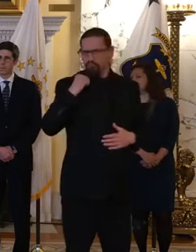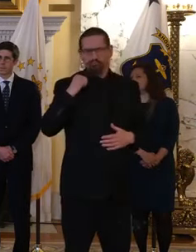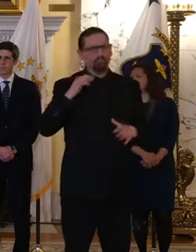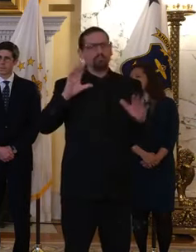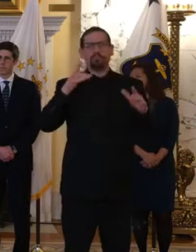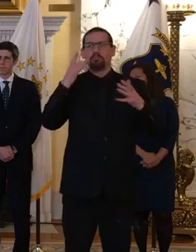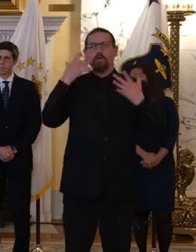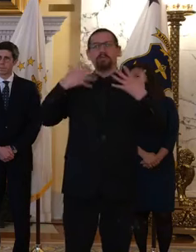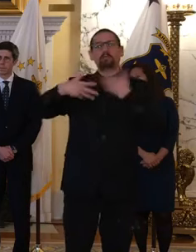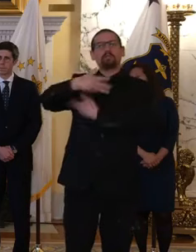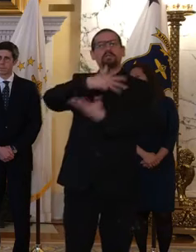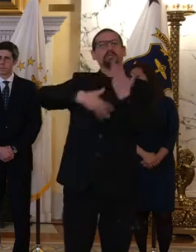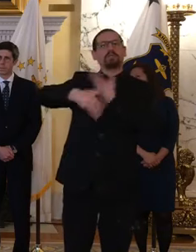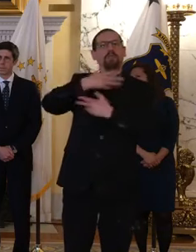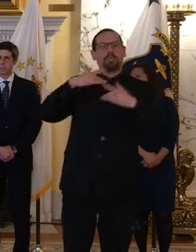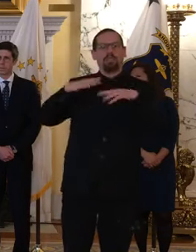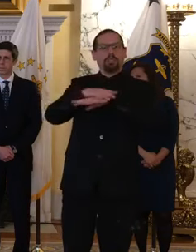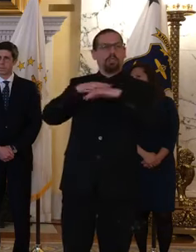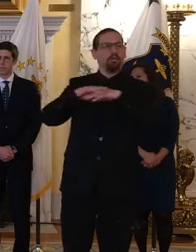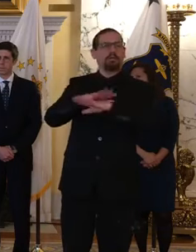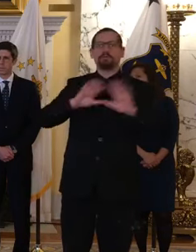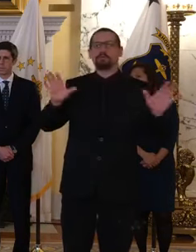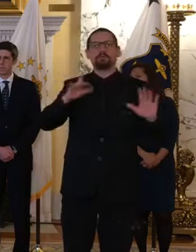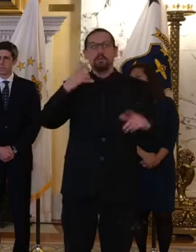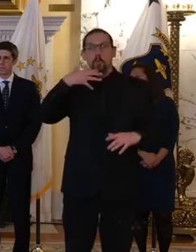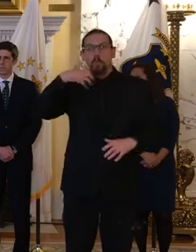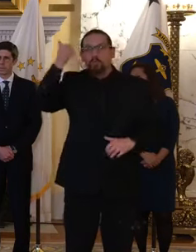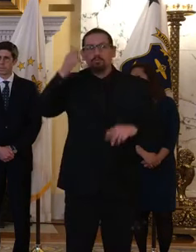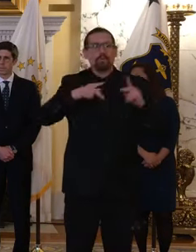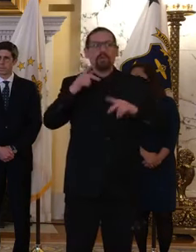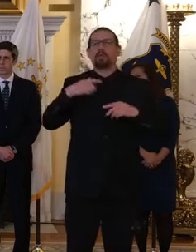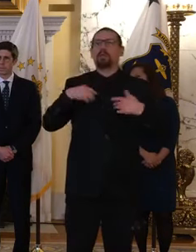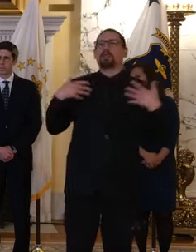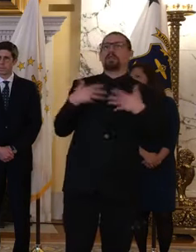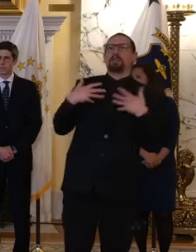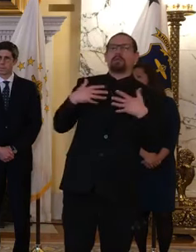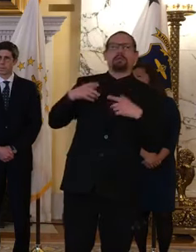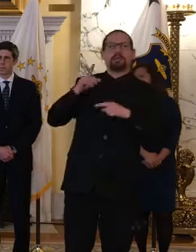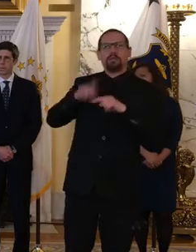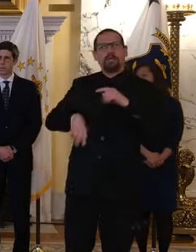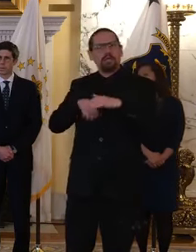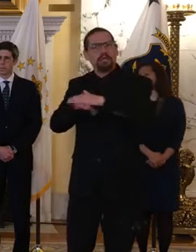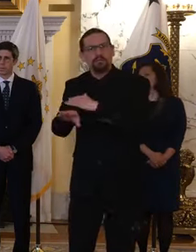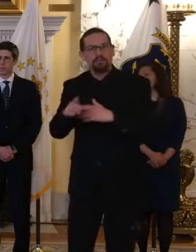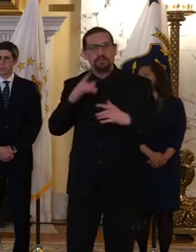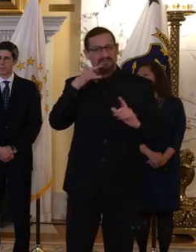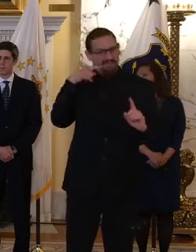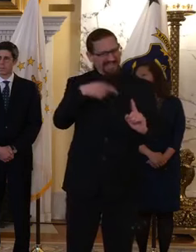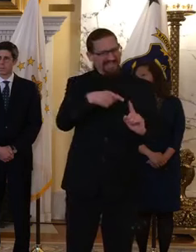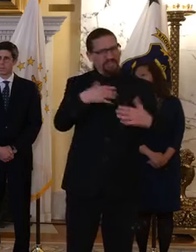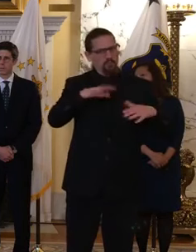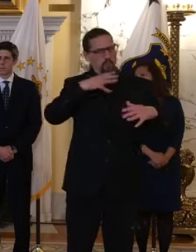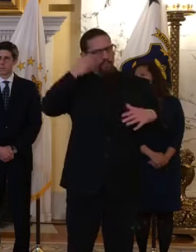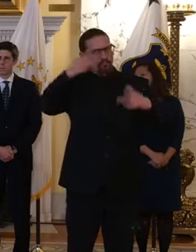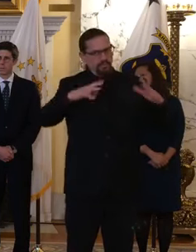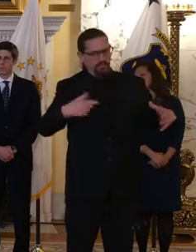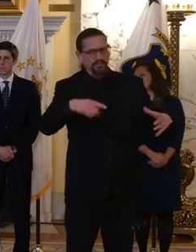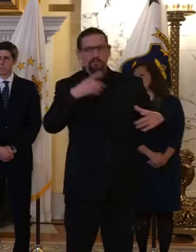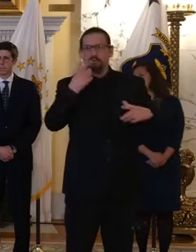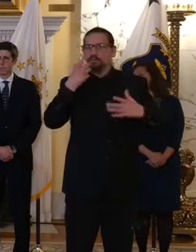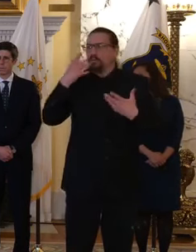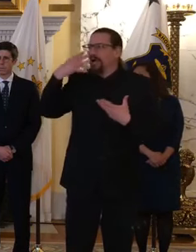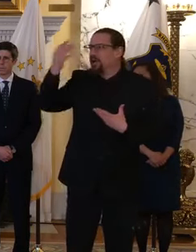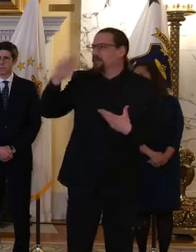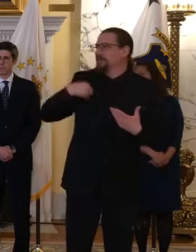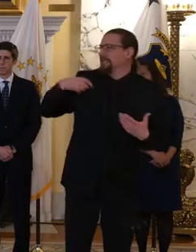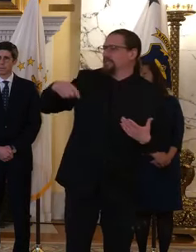say, older folks in particular cannot be exposed to the risk of coming in and congregating. If they don't now know